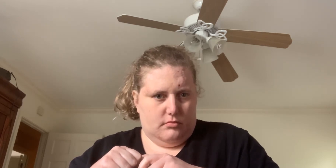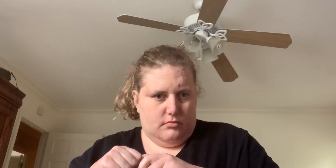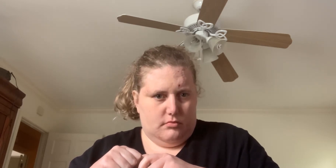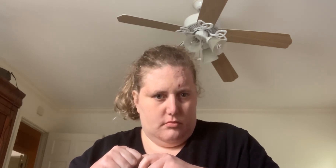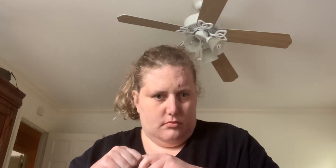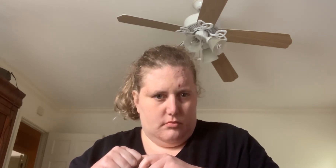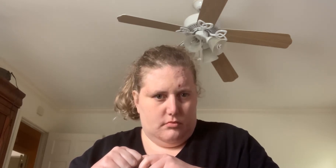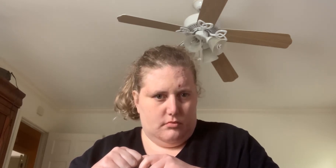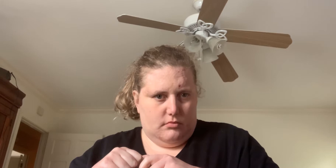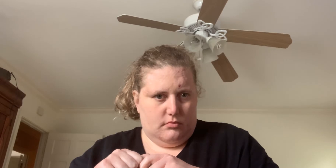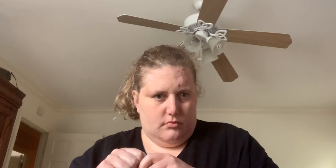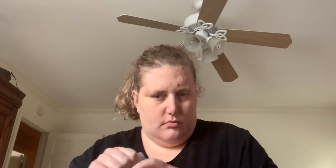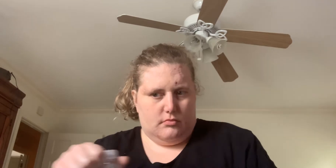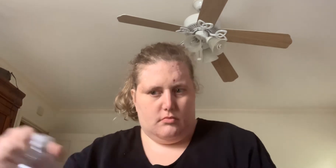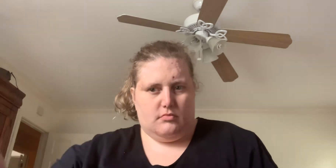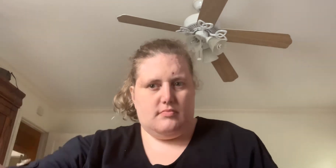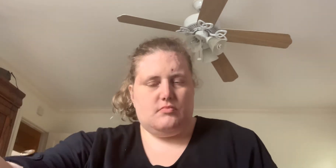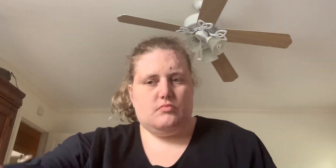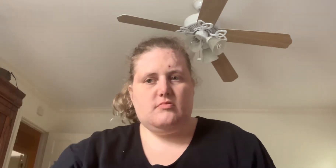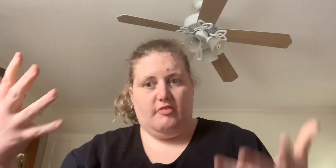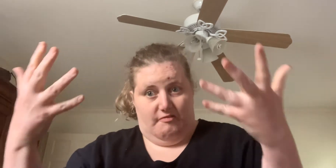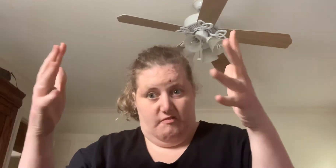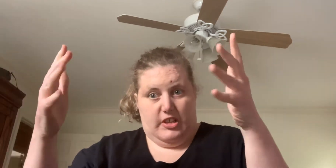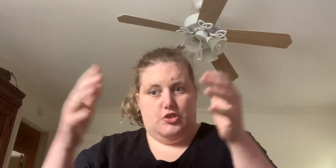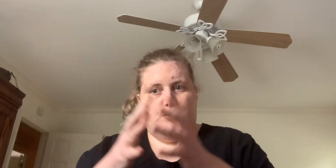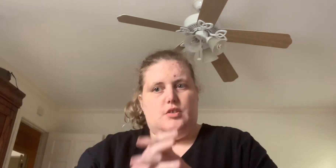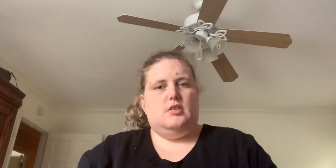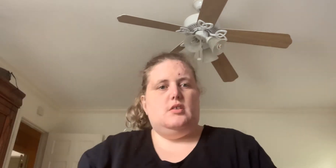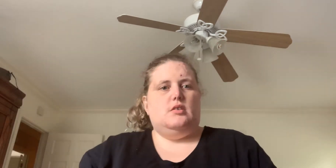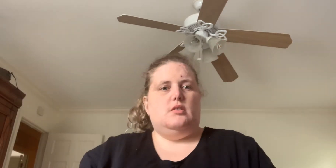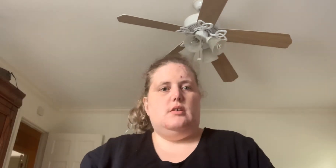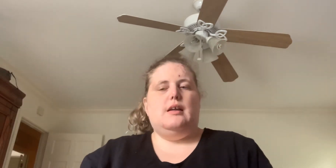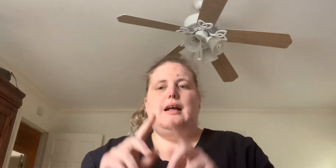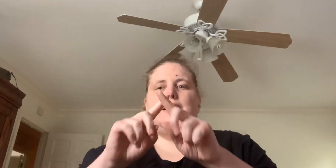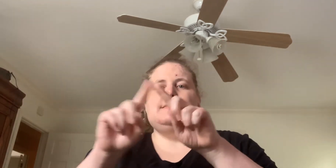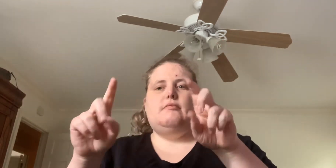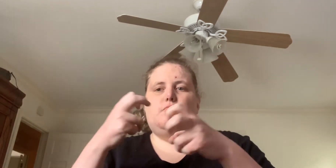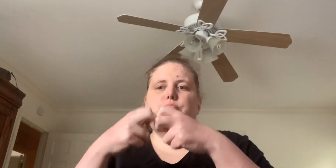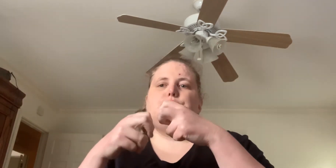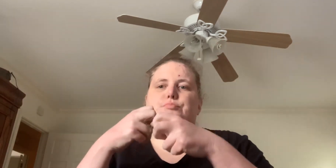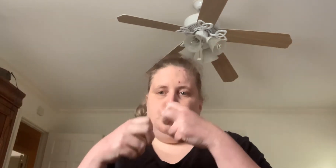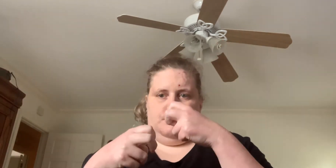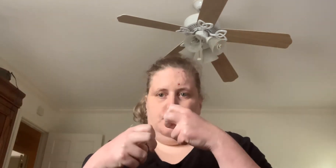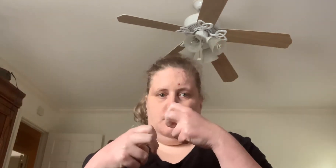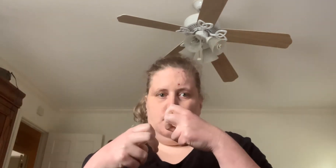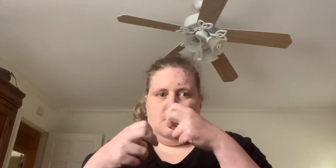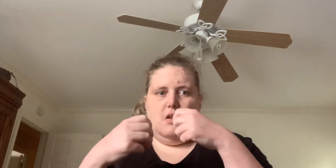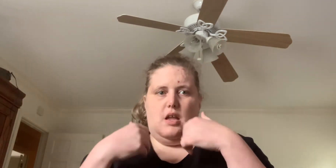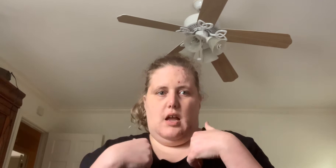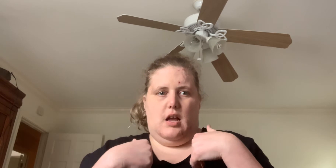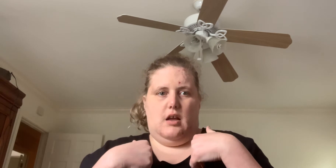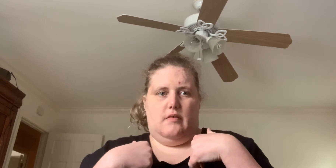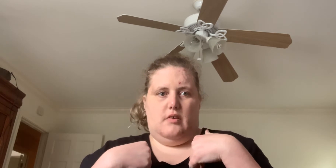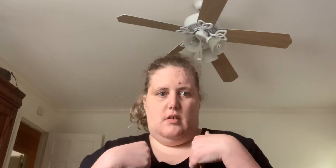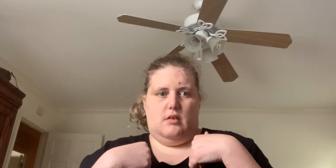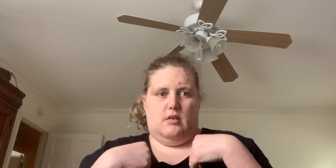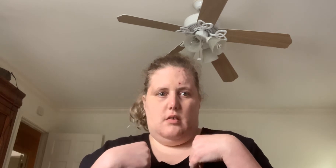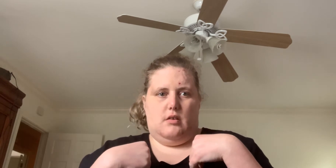Great, slowly but surely, got it. Let's look at a different equation. We're going to start off with our skeleton